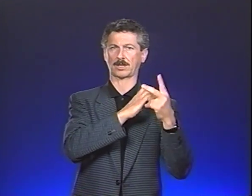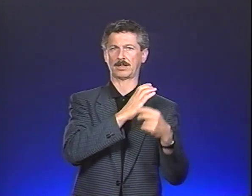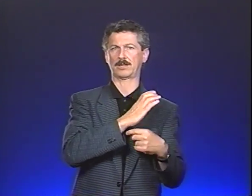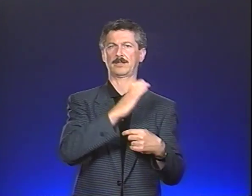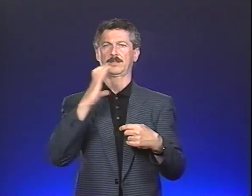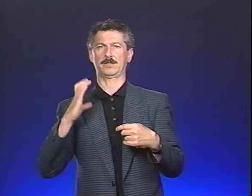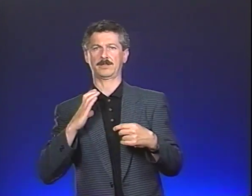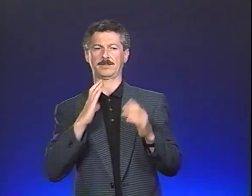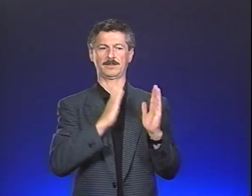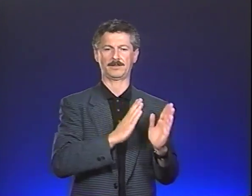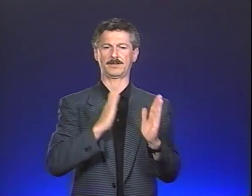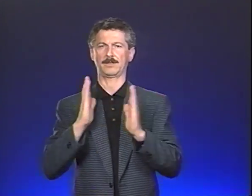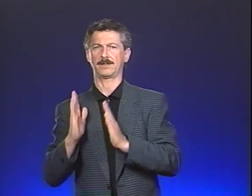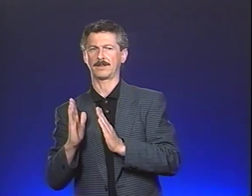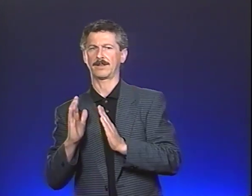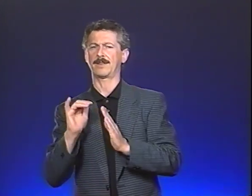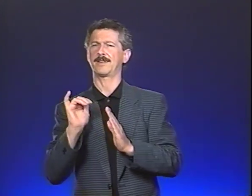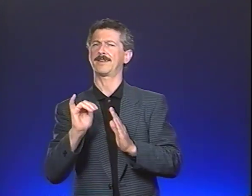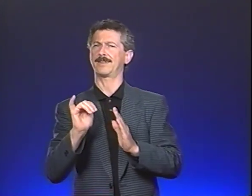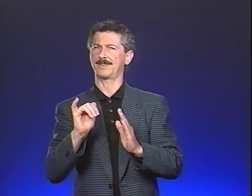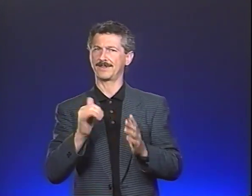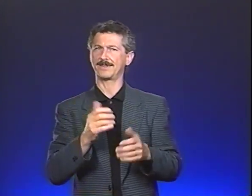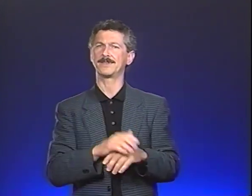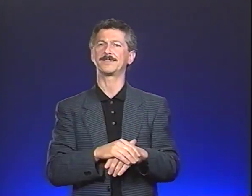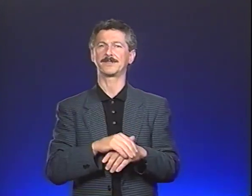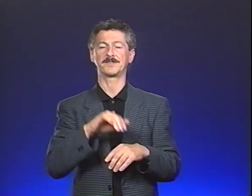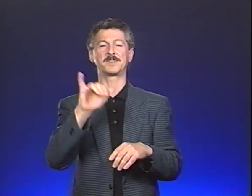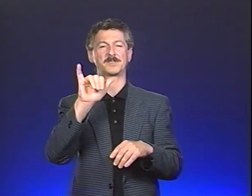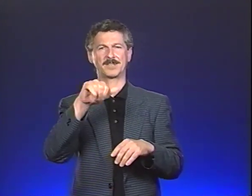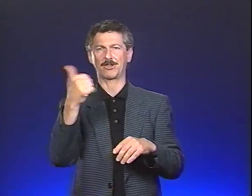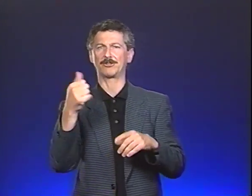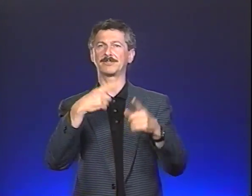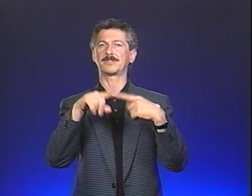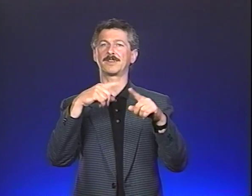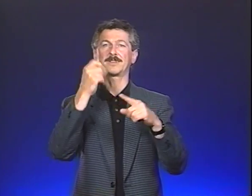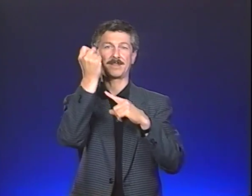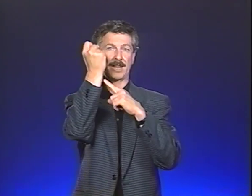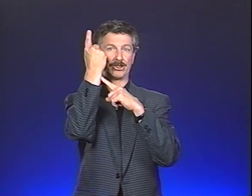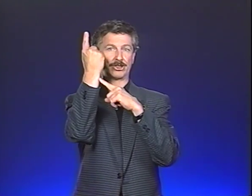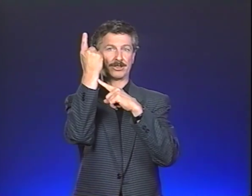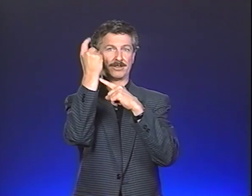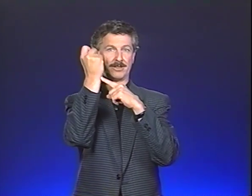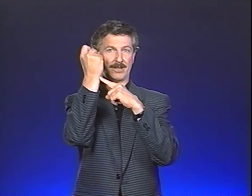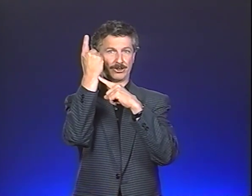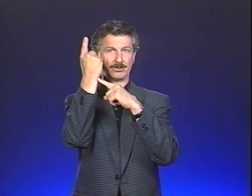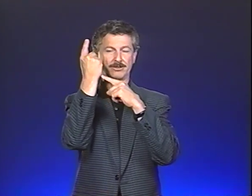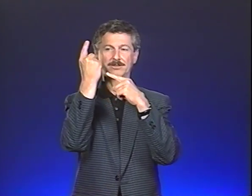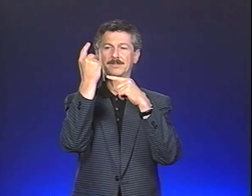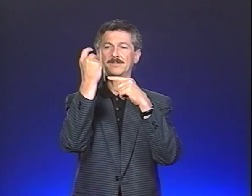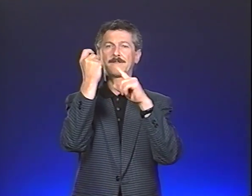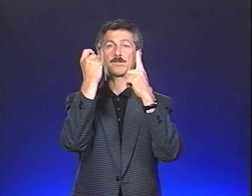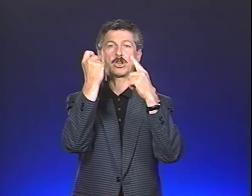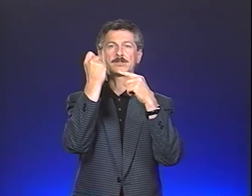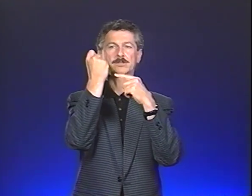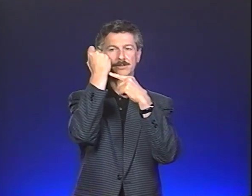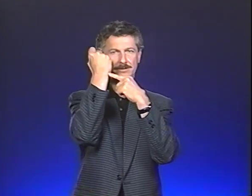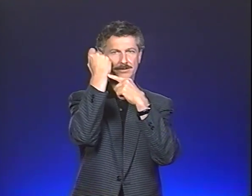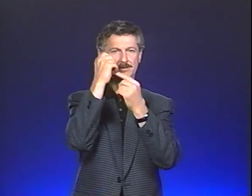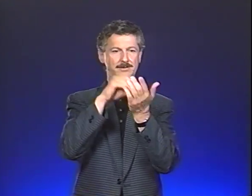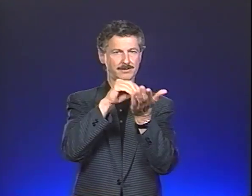the hand must first touch one shoulder and then the other, so in effect it is sequential. The same with the sign understand. It's not